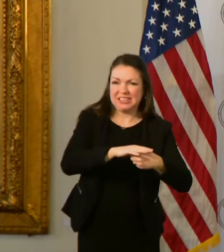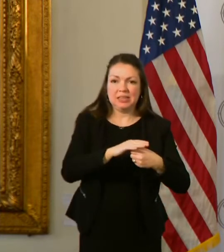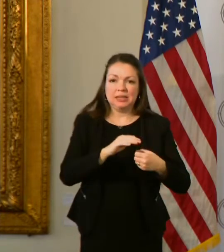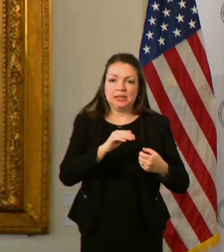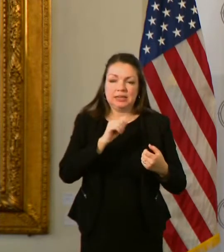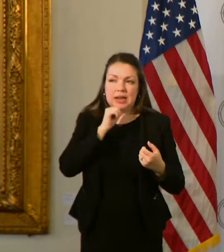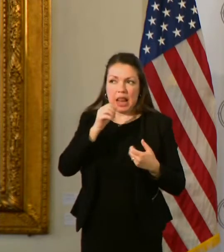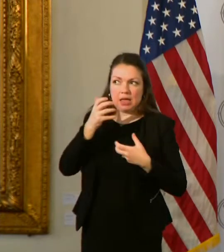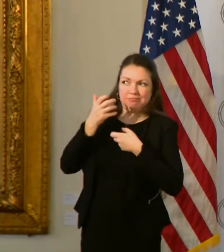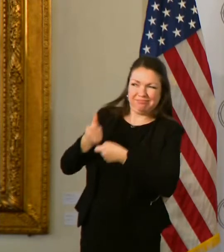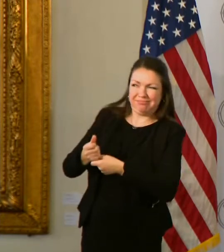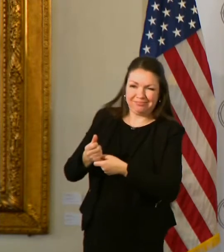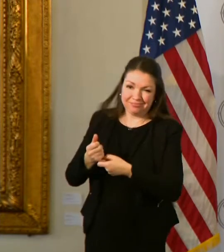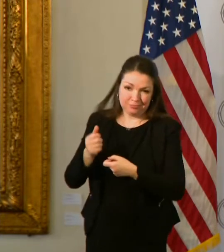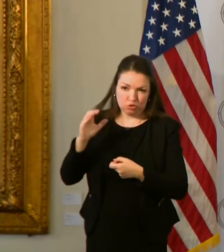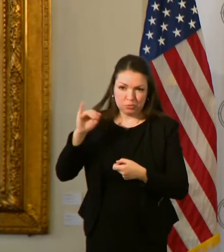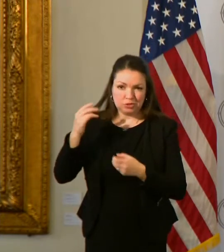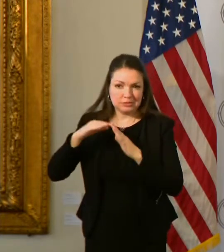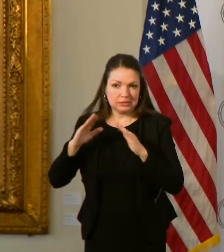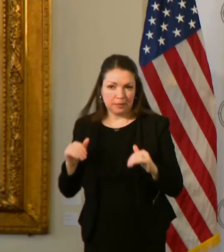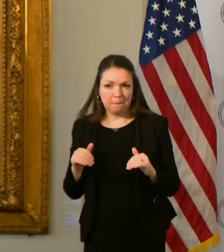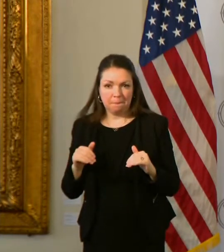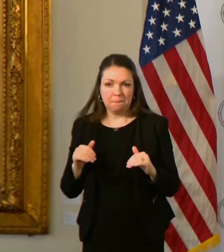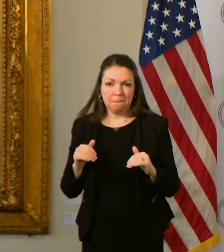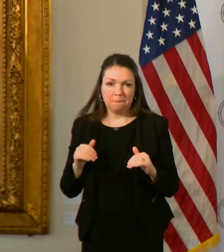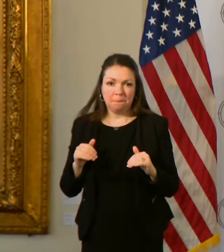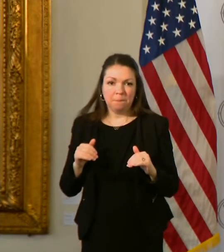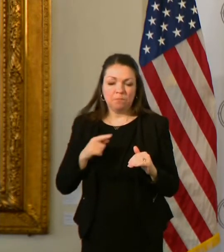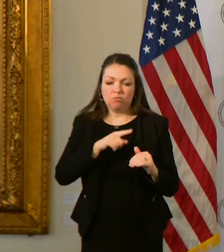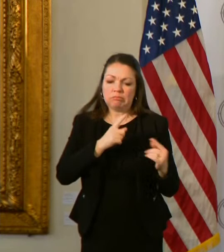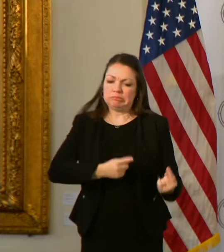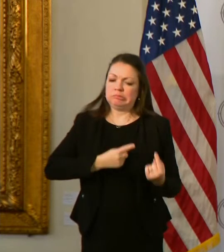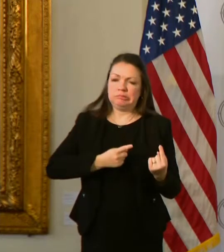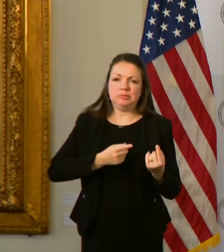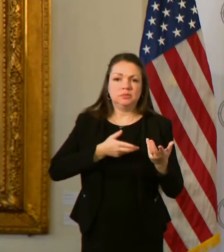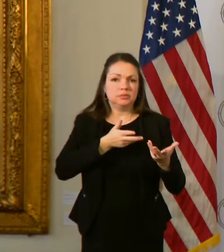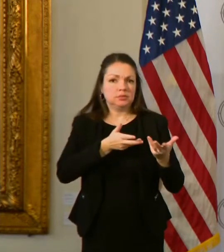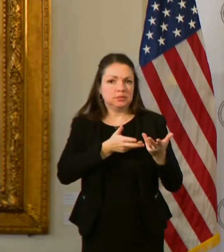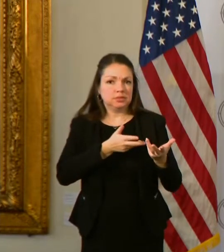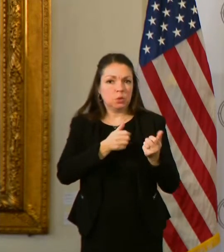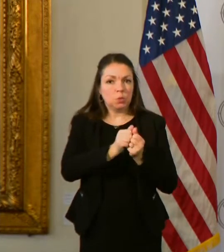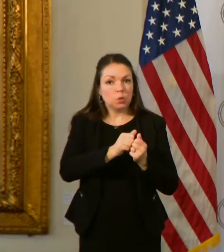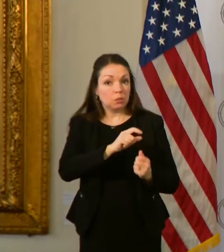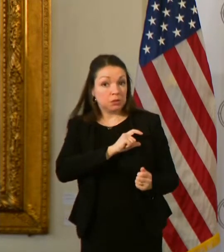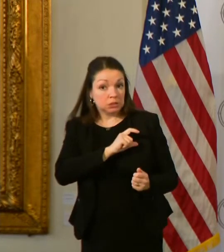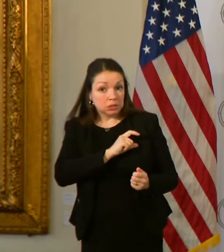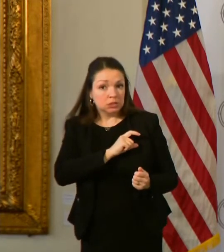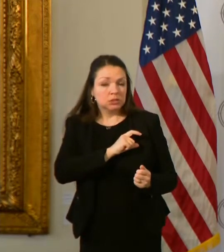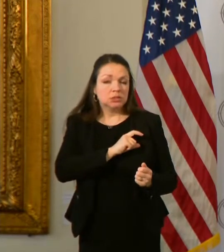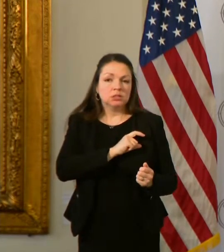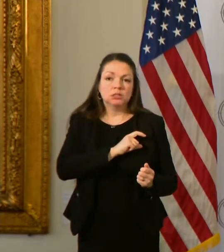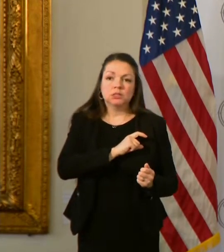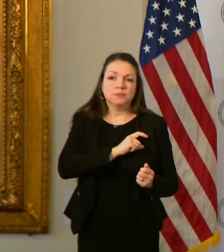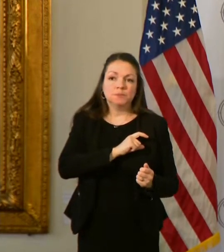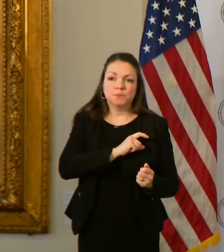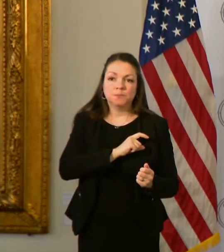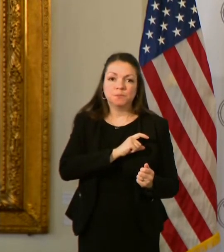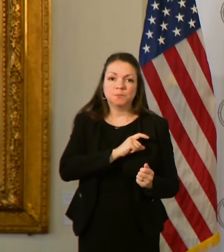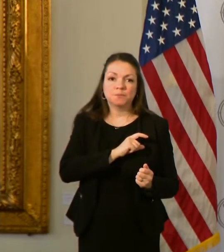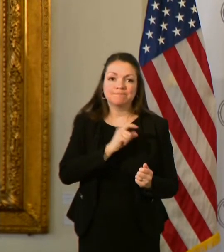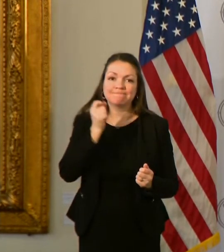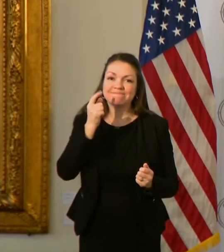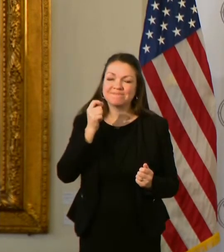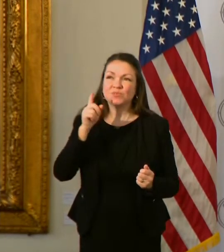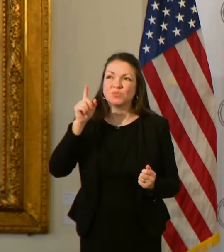faith in the criminal justice system. They struggle in the relationship with policing. We have